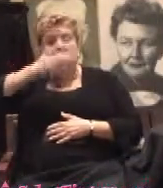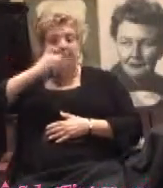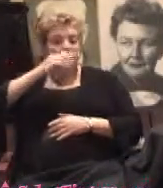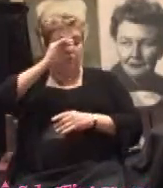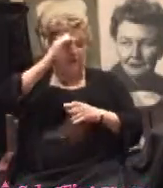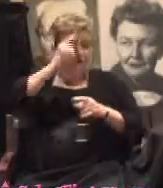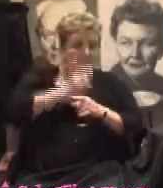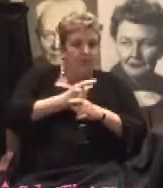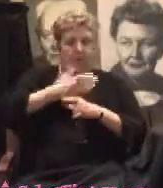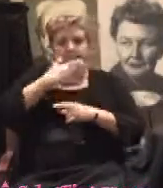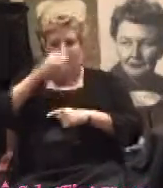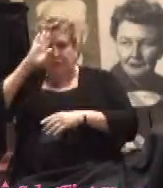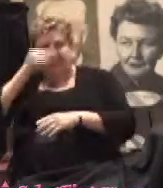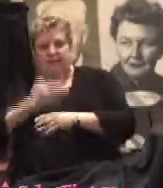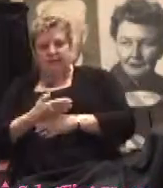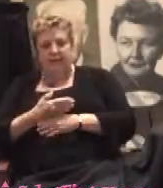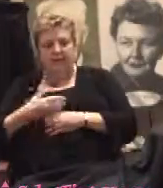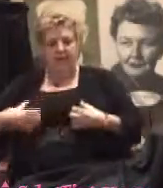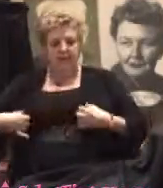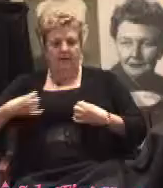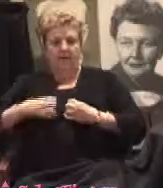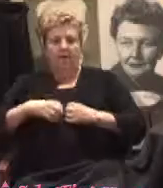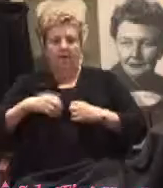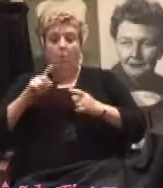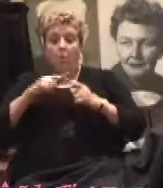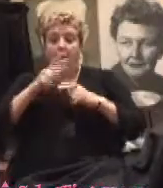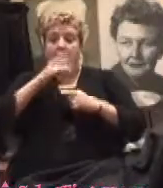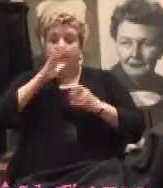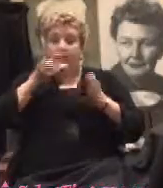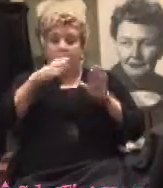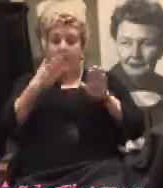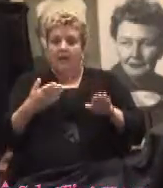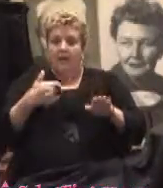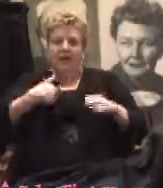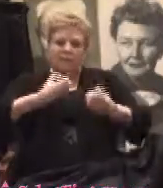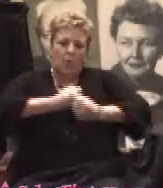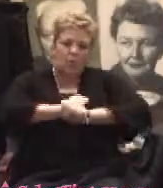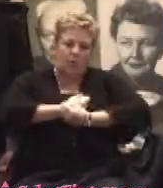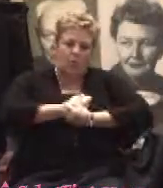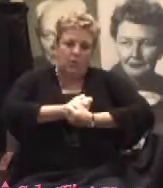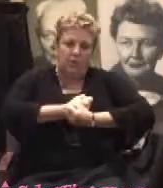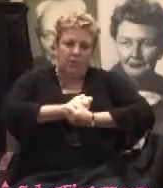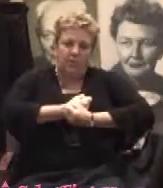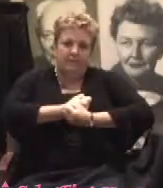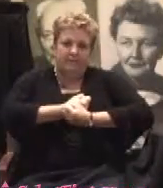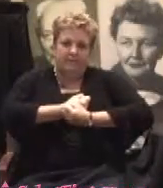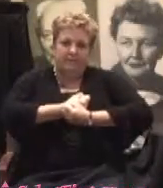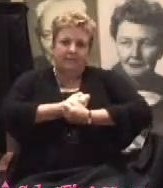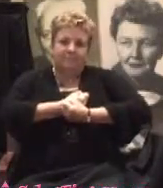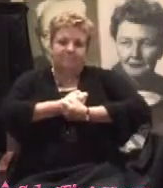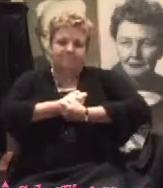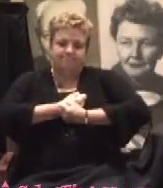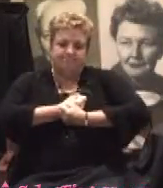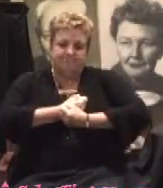better son. I was holding my mother in my arms when she died. Wow. She died with cradling with her head in my